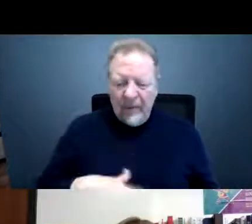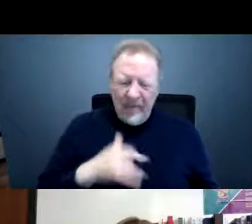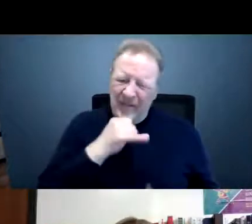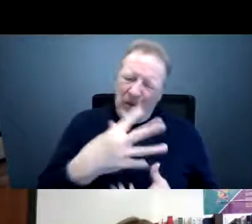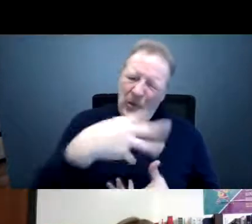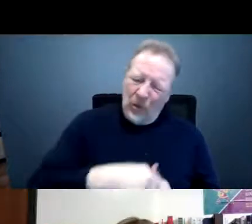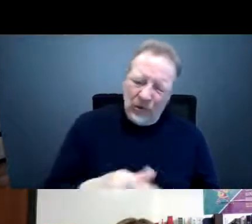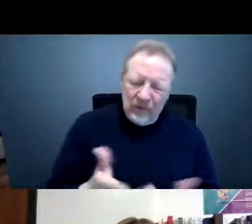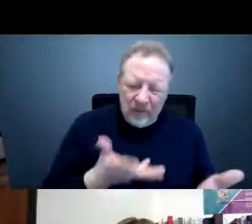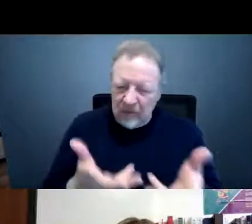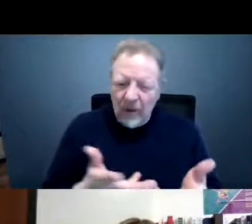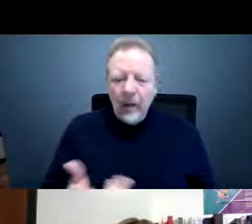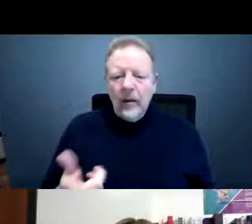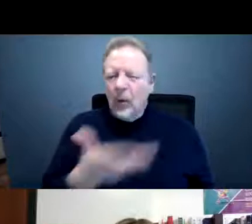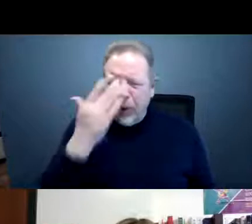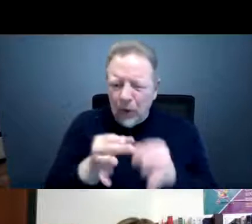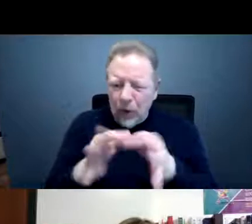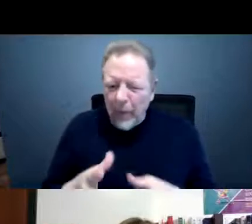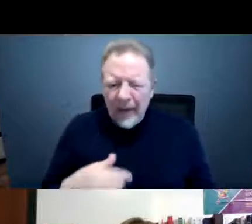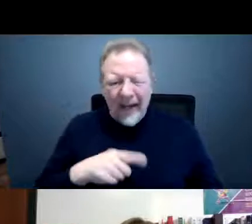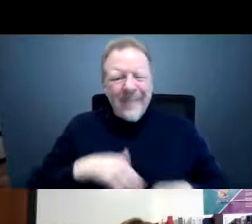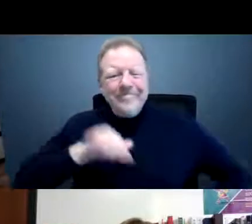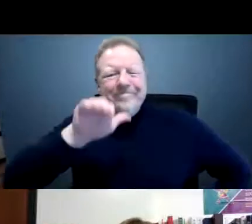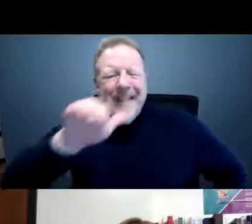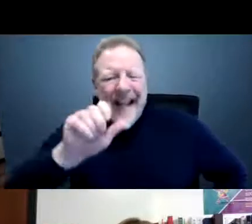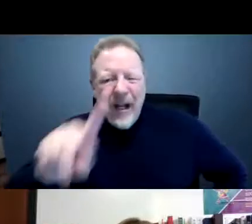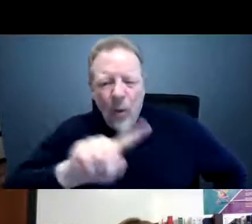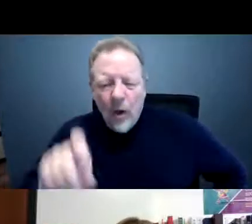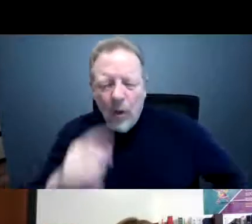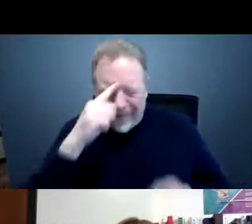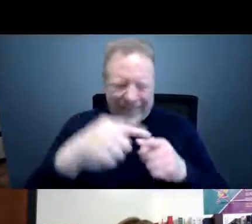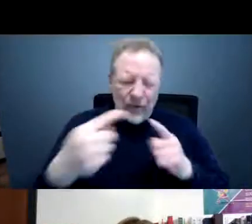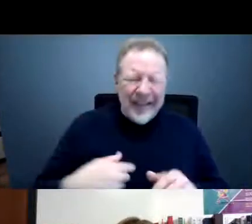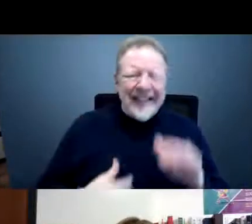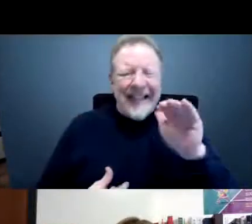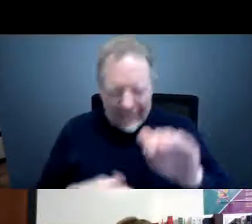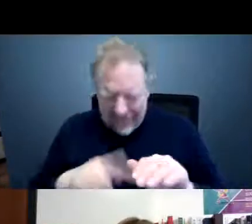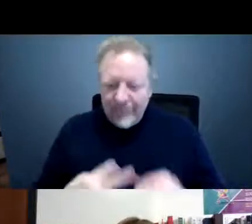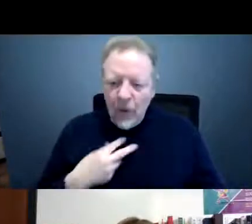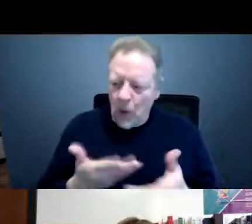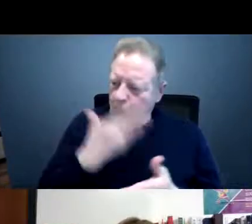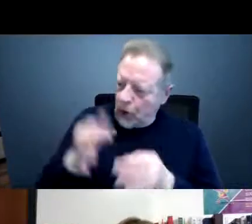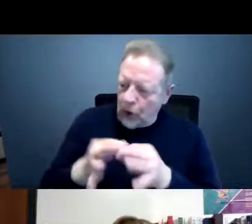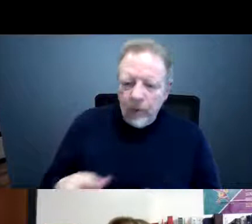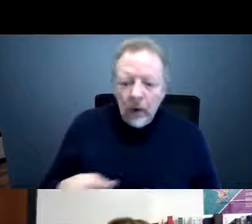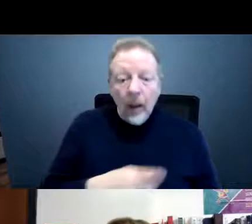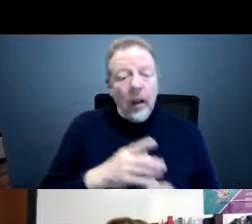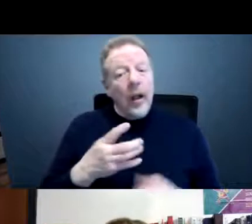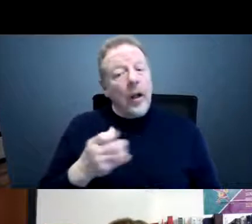them to ask questions or disagree. And just because they are quiet doesn't mean they agree, but a lot